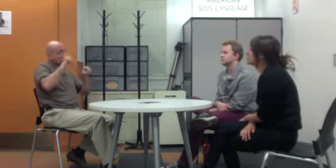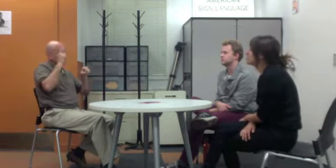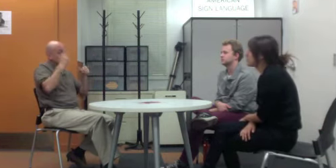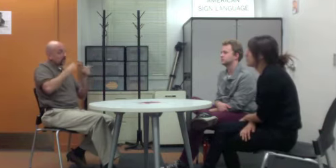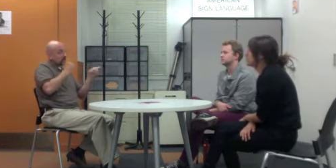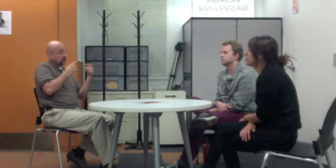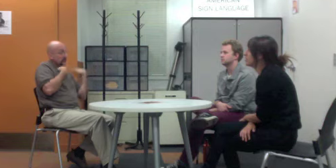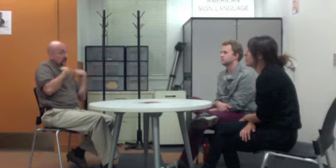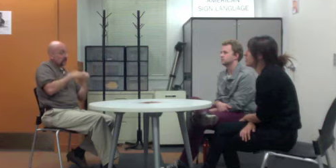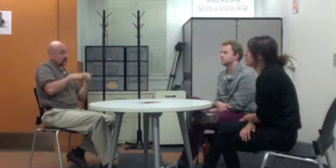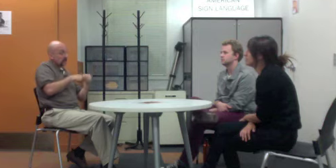trilingual